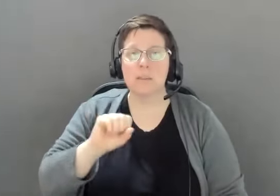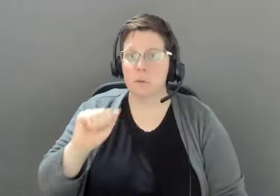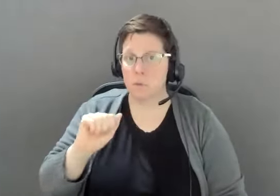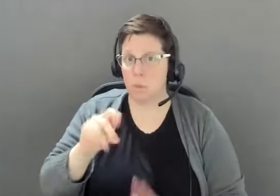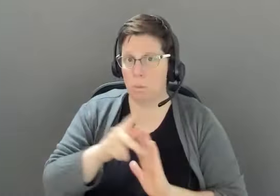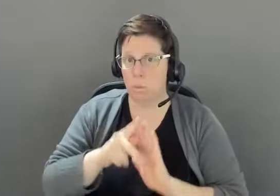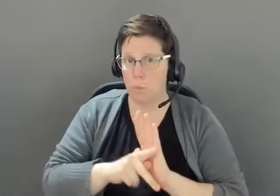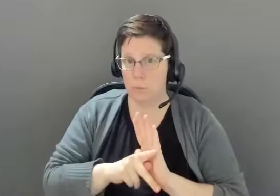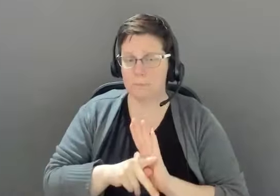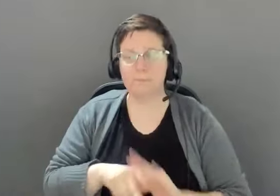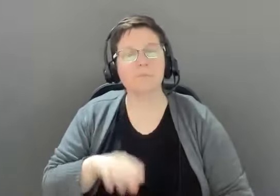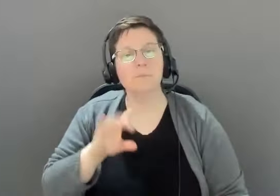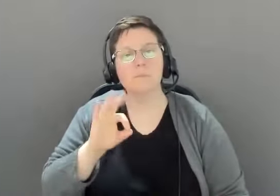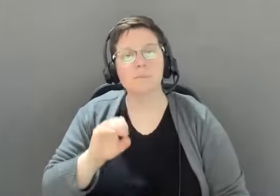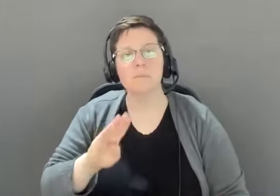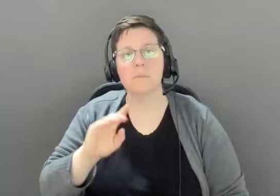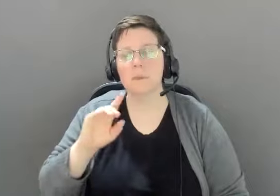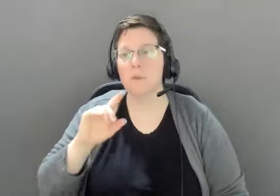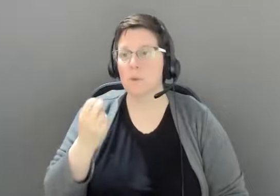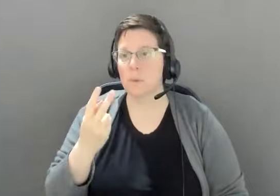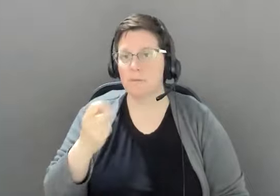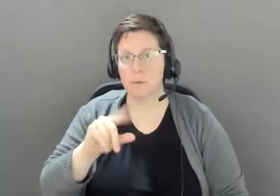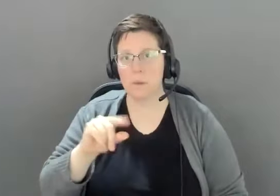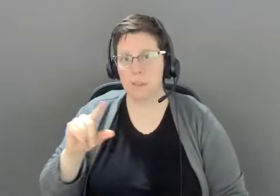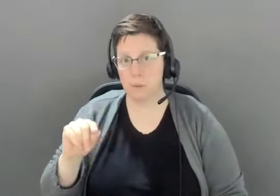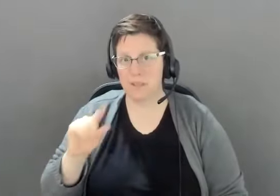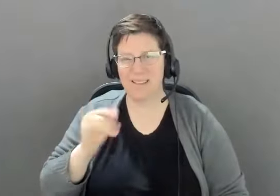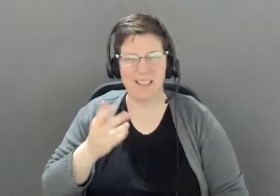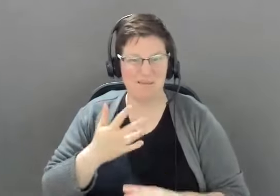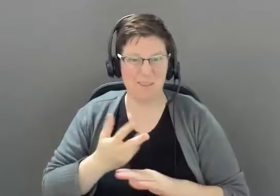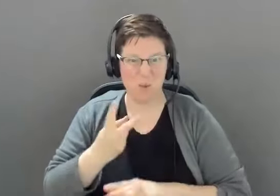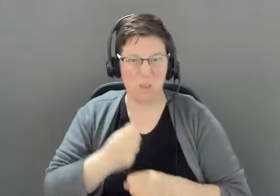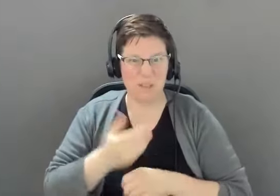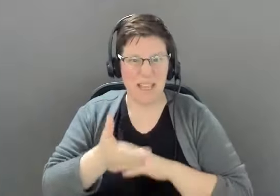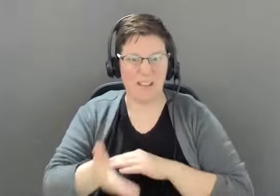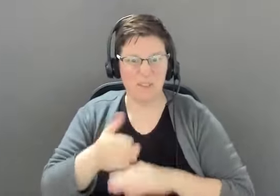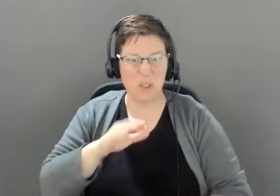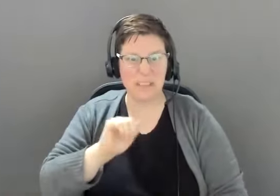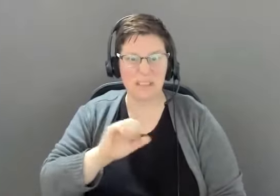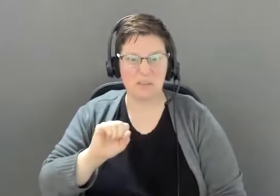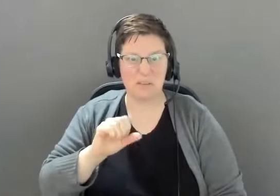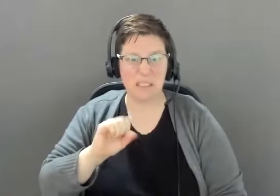On February 12th, 2020, almost 2 years after the assault, the first accused was arrested in my